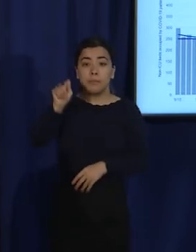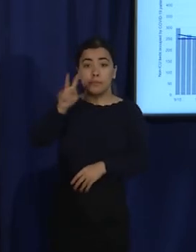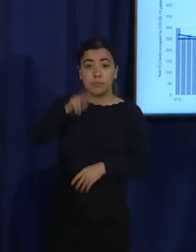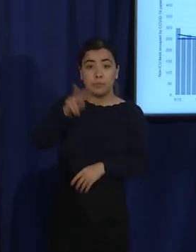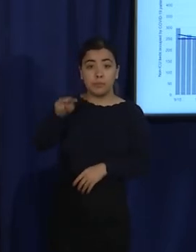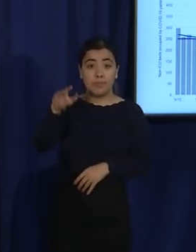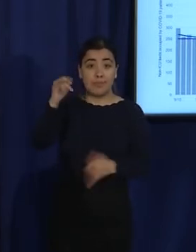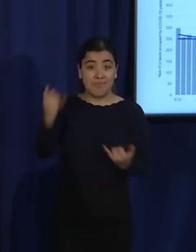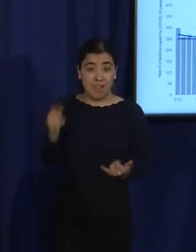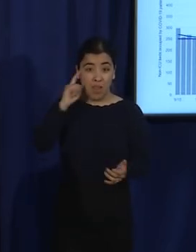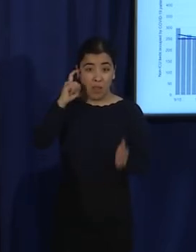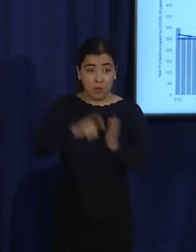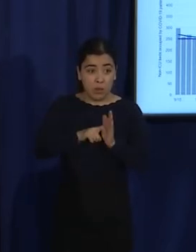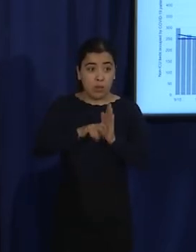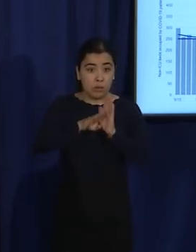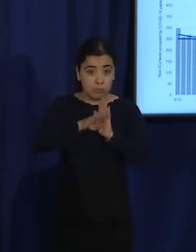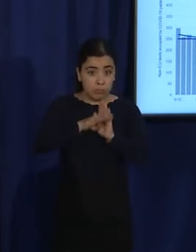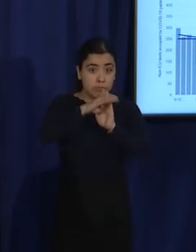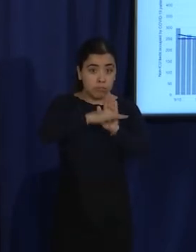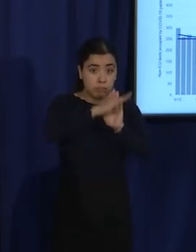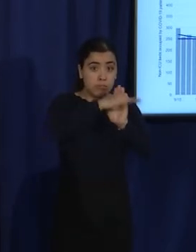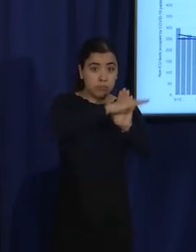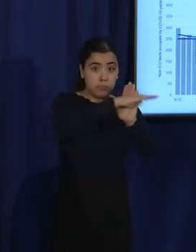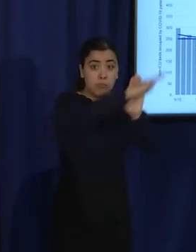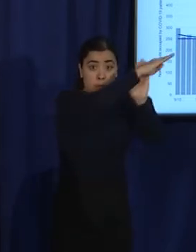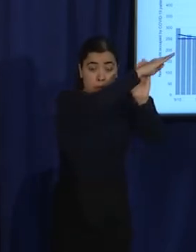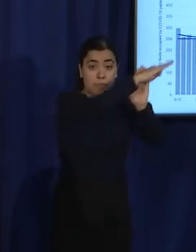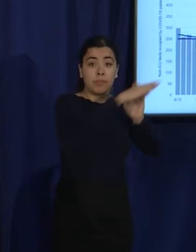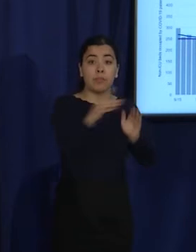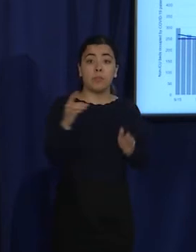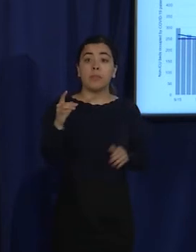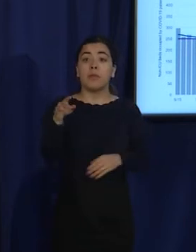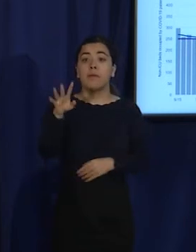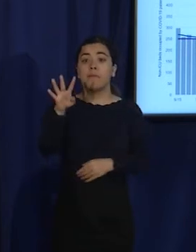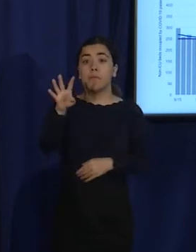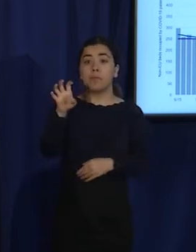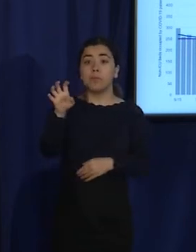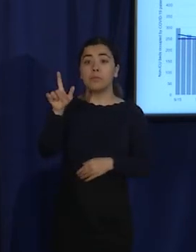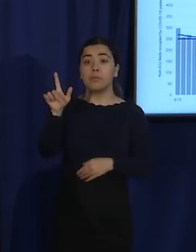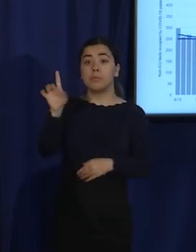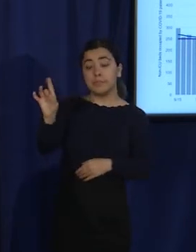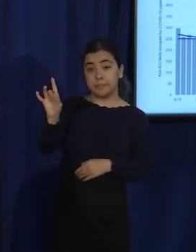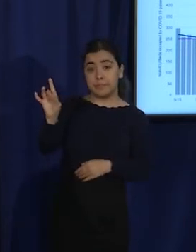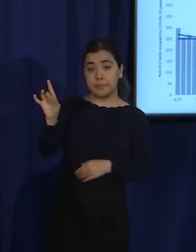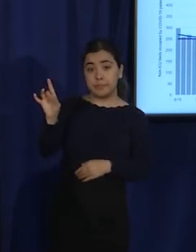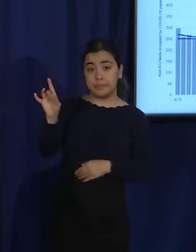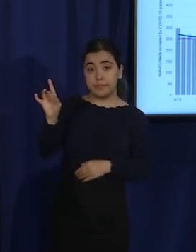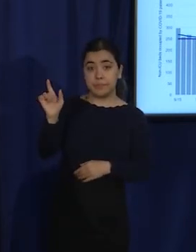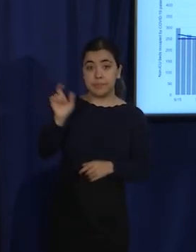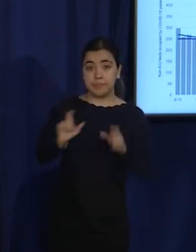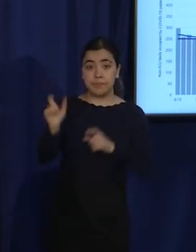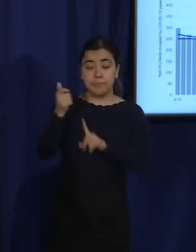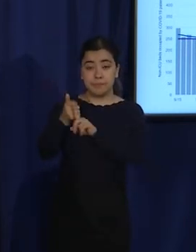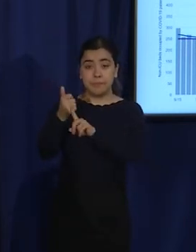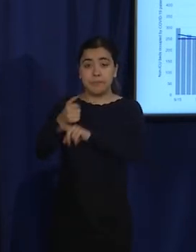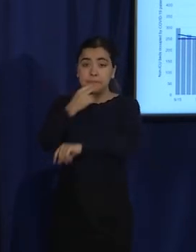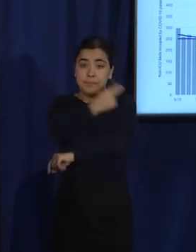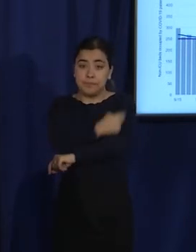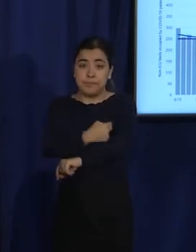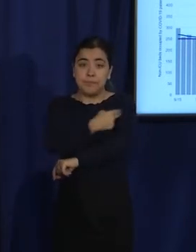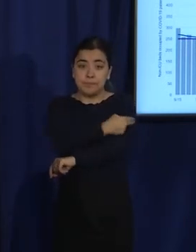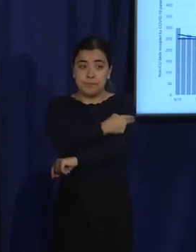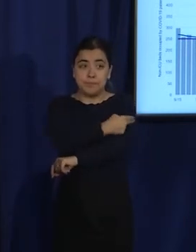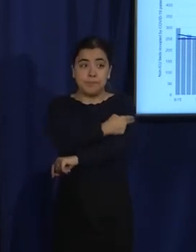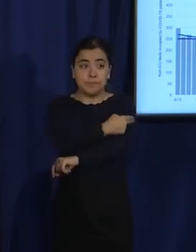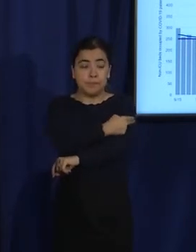been increasing. And as of now, we're at an average of 428 people in the hospital, and